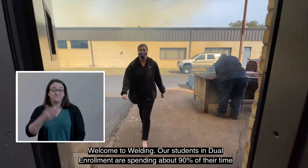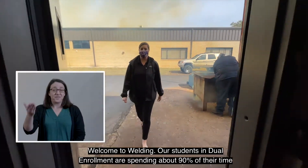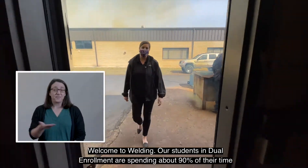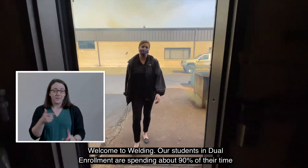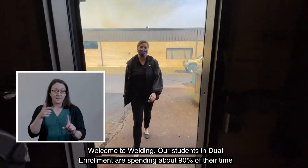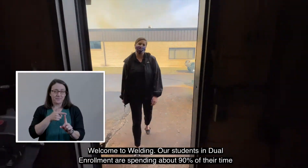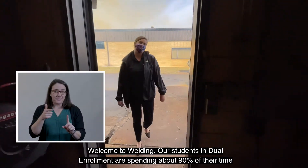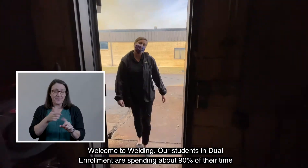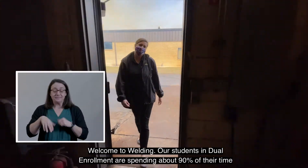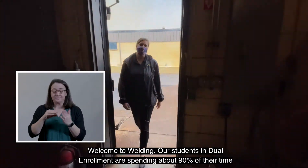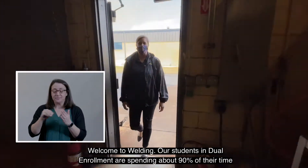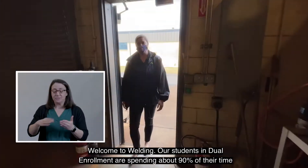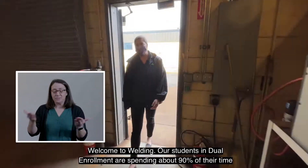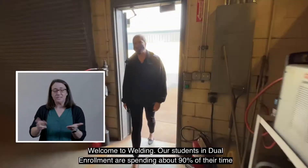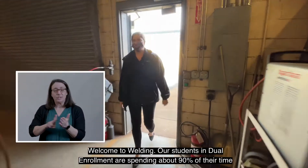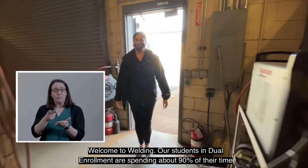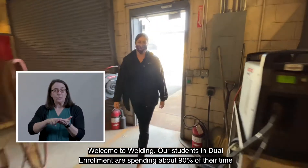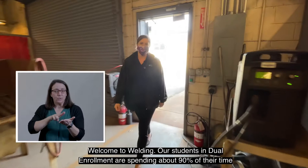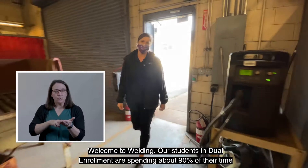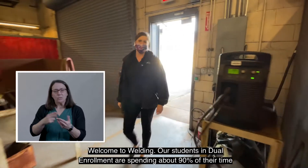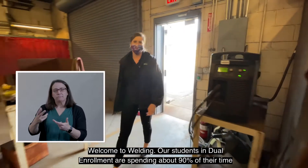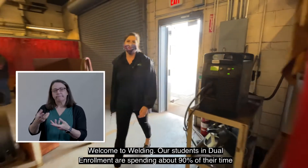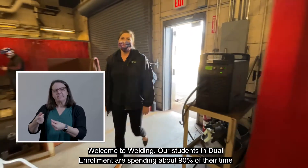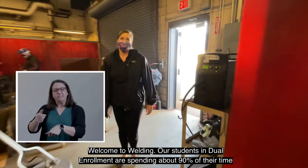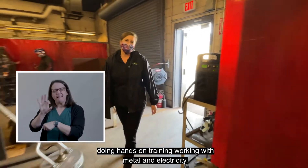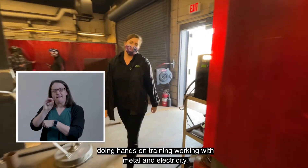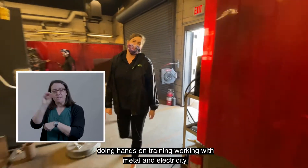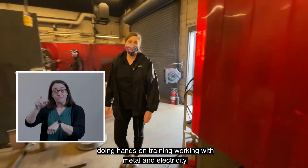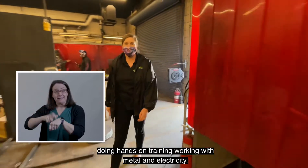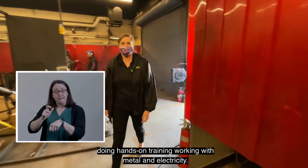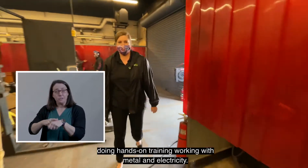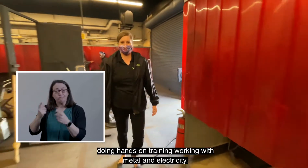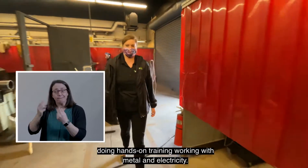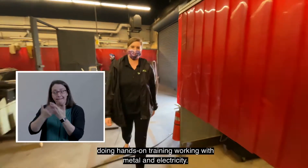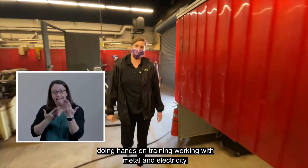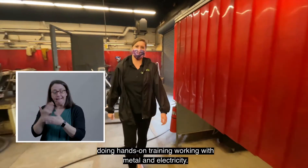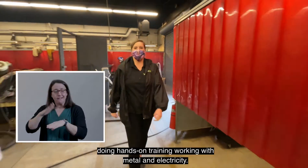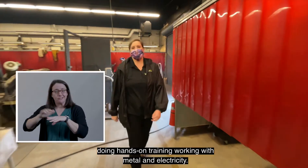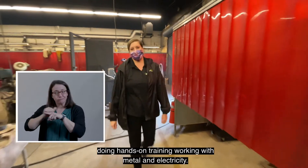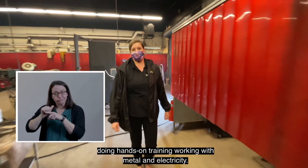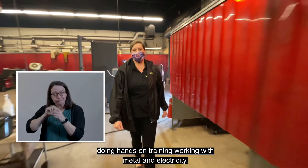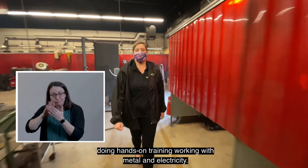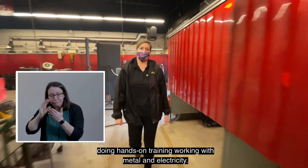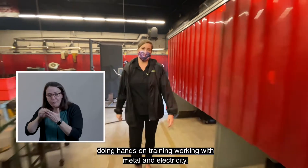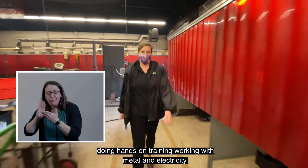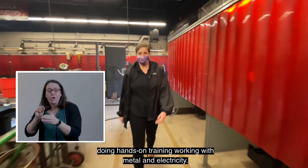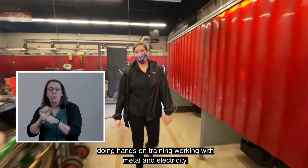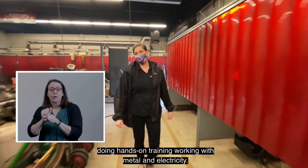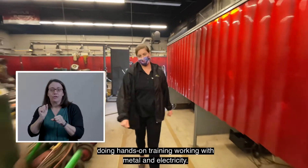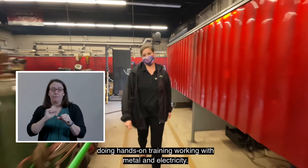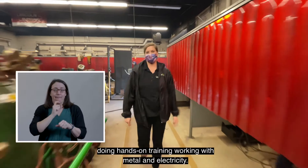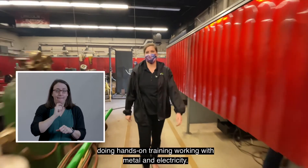Welcome to Welding. Our students in dual enrollment are spending about 90% of their time doing hands-on training, working with